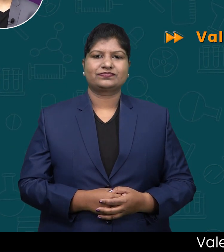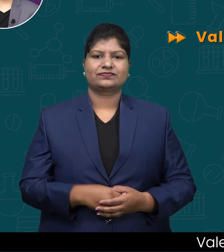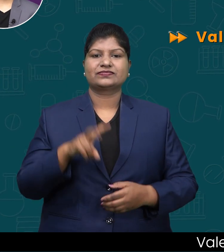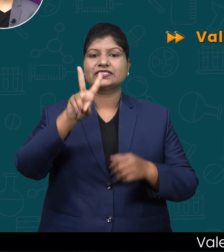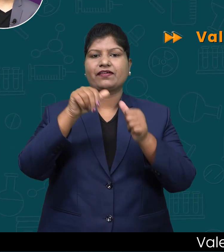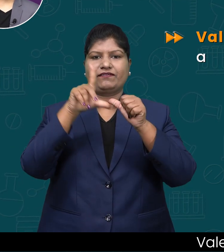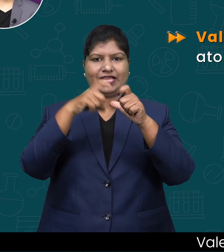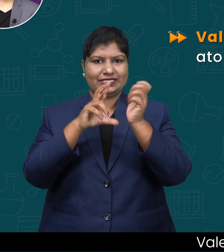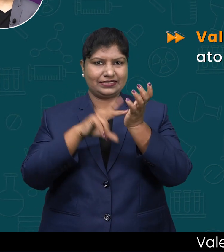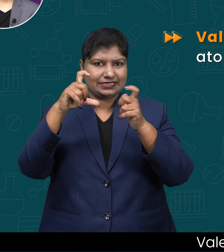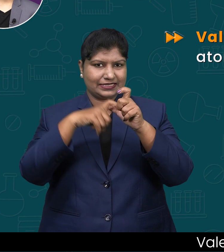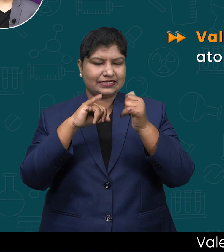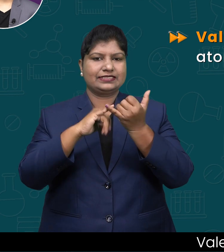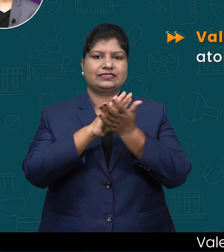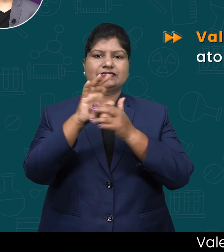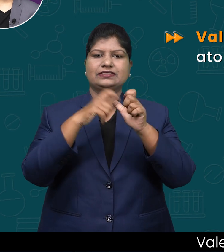valence shell,